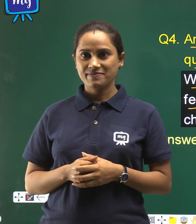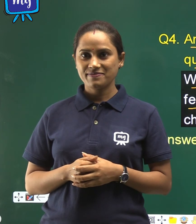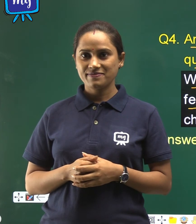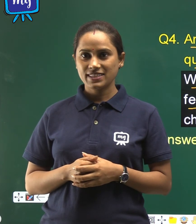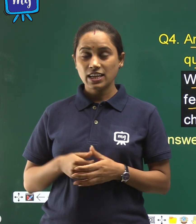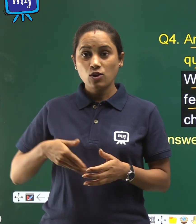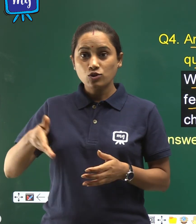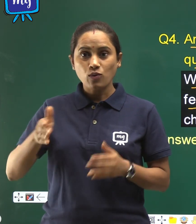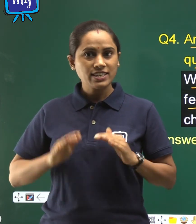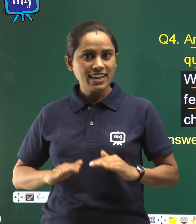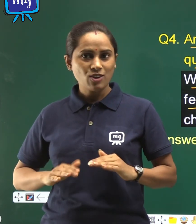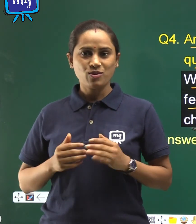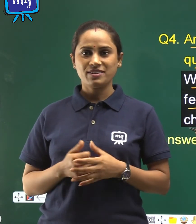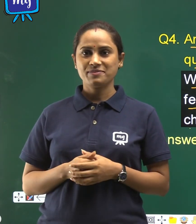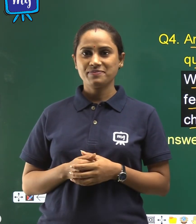towards childhood?